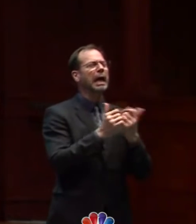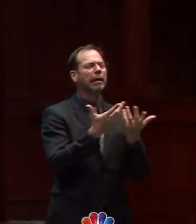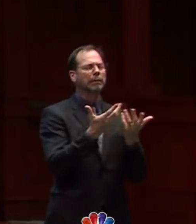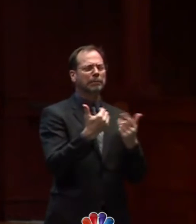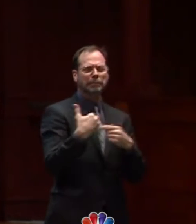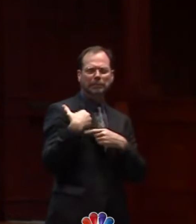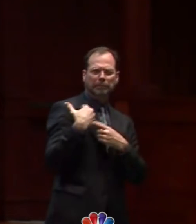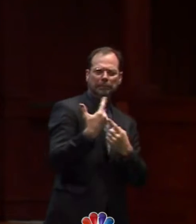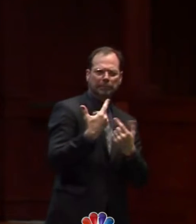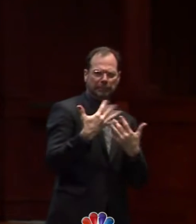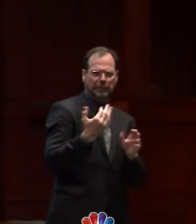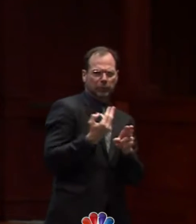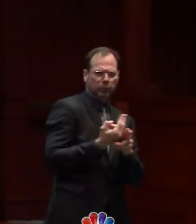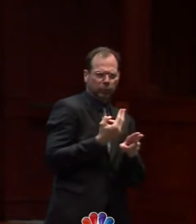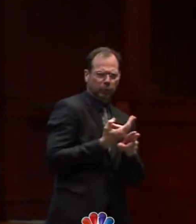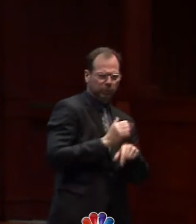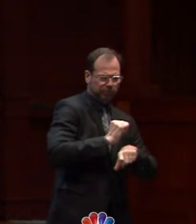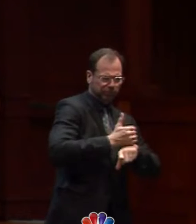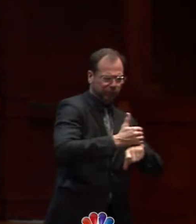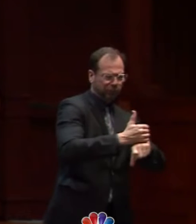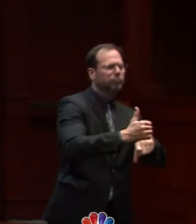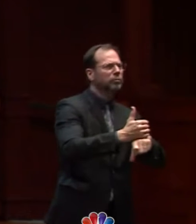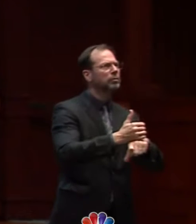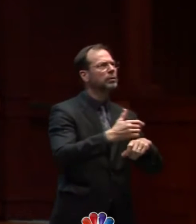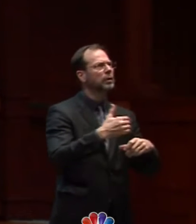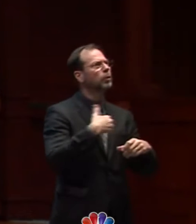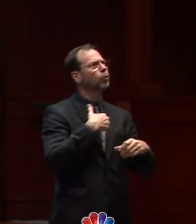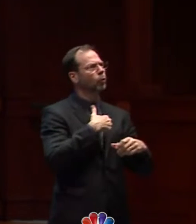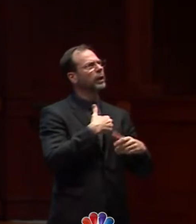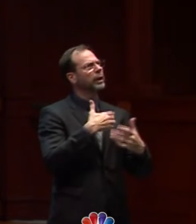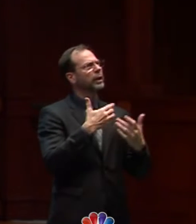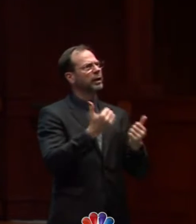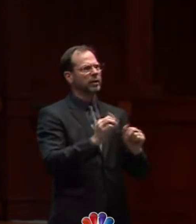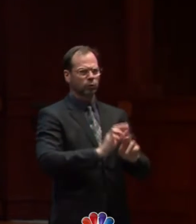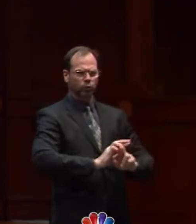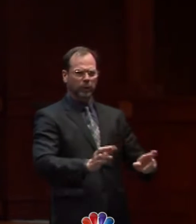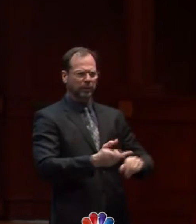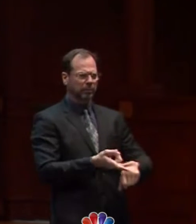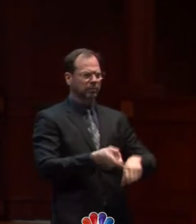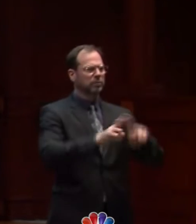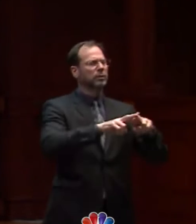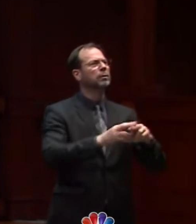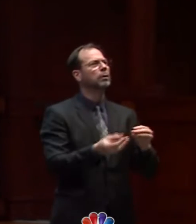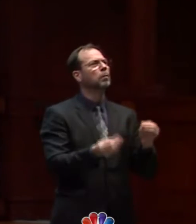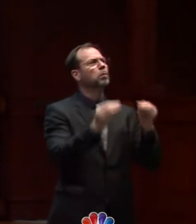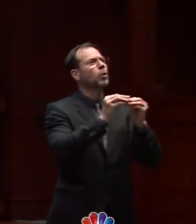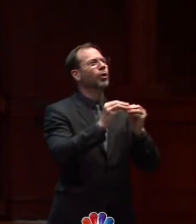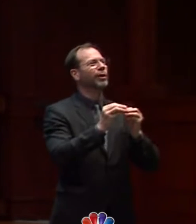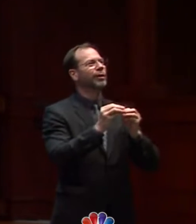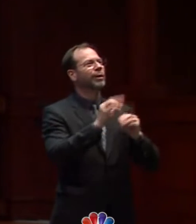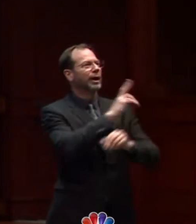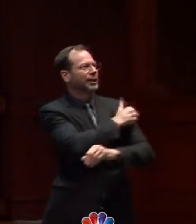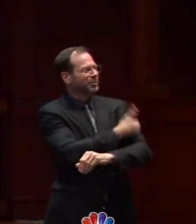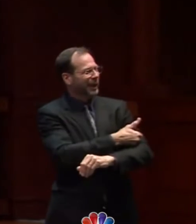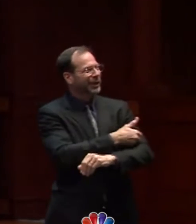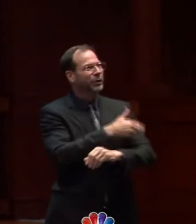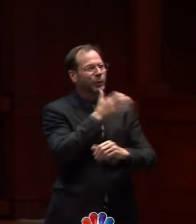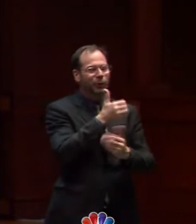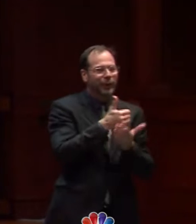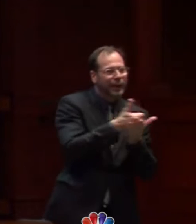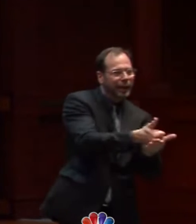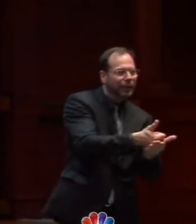used to make sure that we increase the capacity of hospitals to care for those who